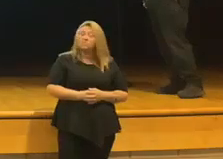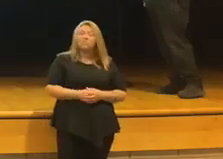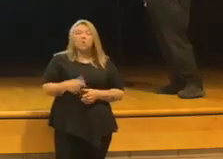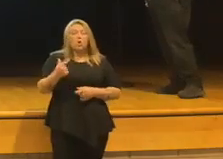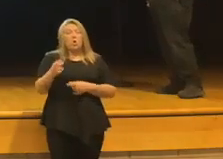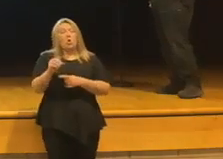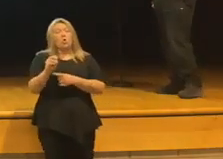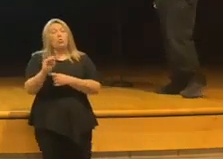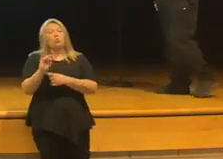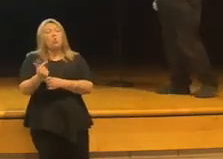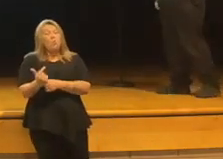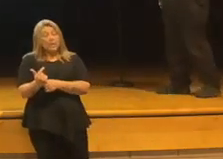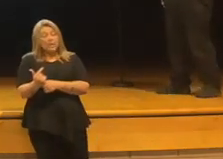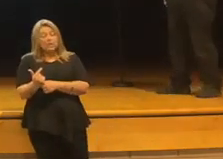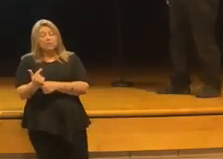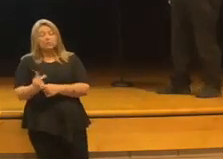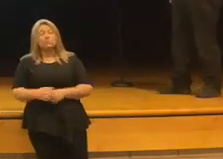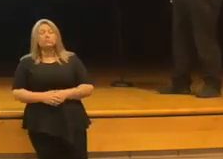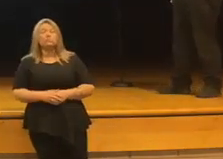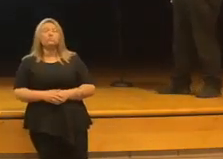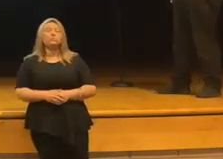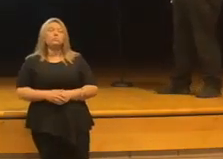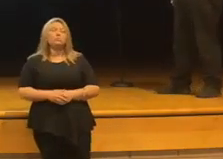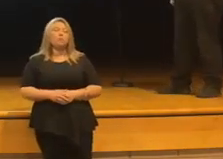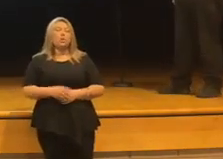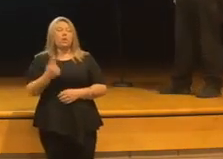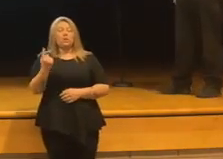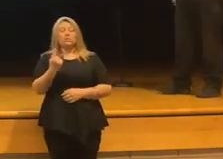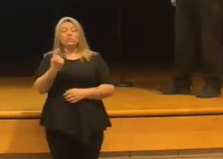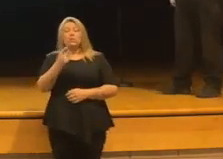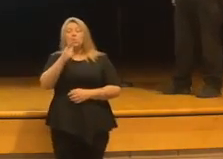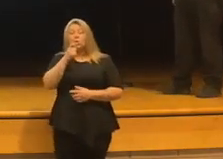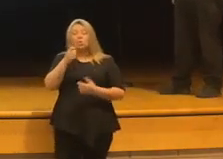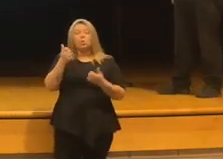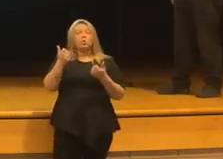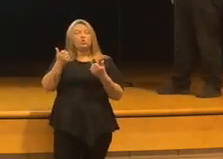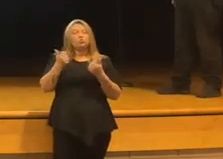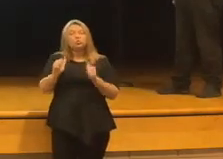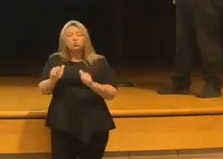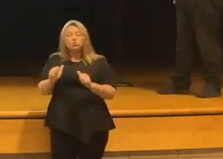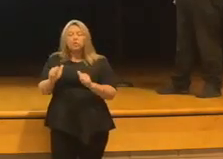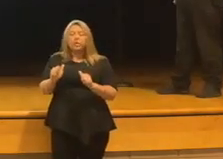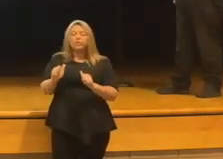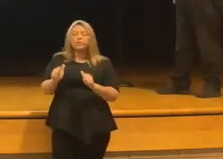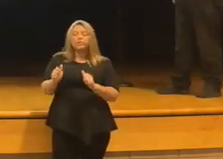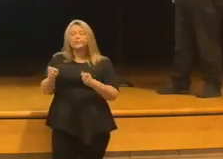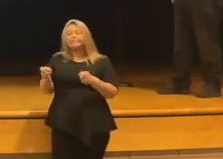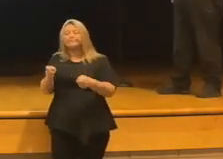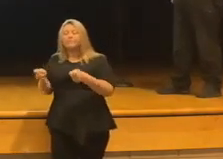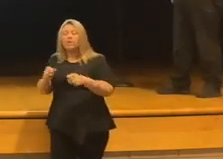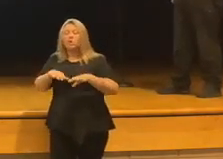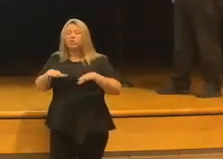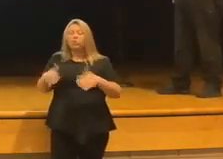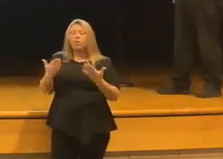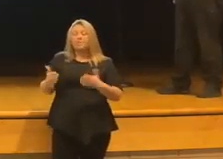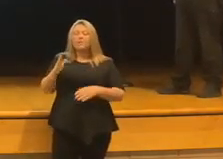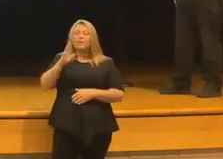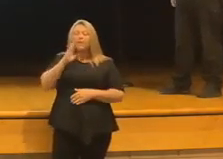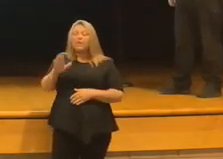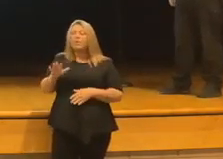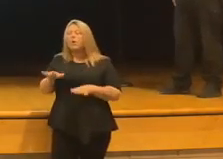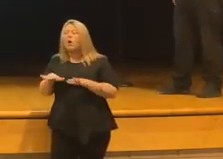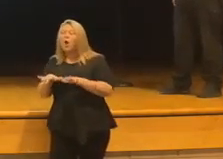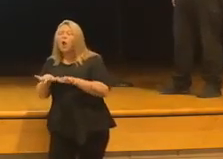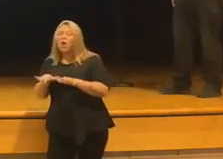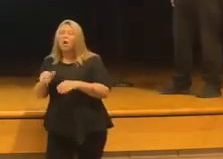So grooming. Someone trying to groom children might flatter them, share or ask for